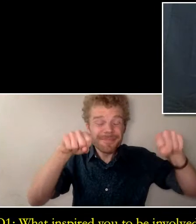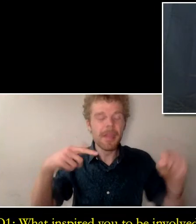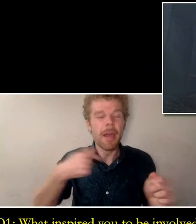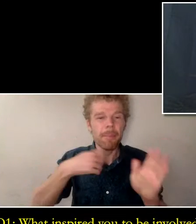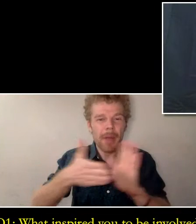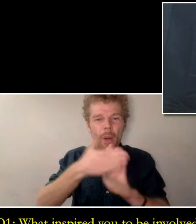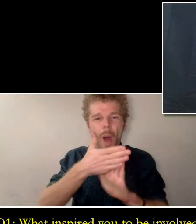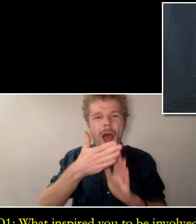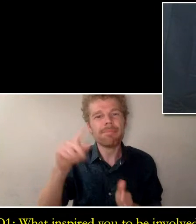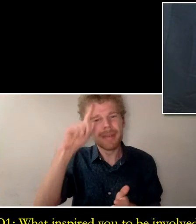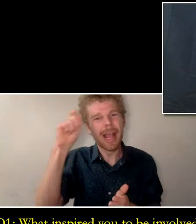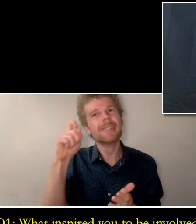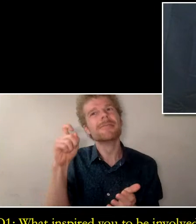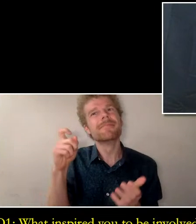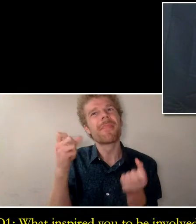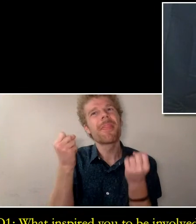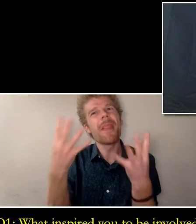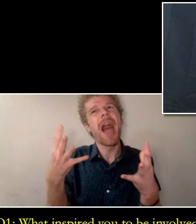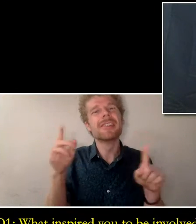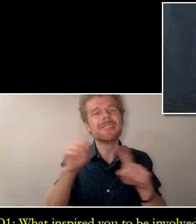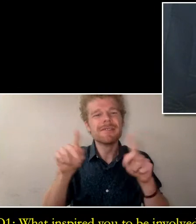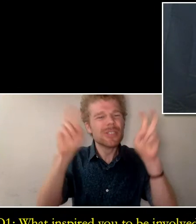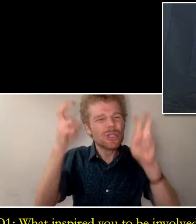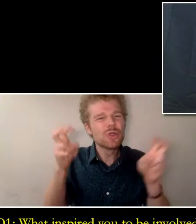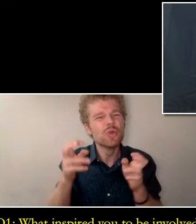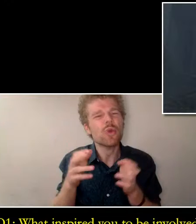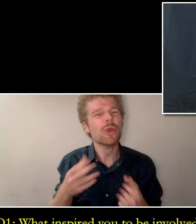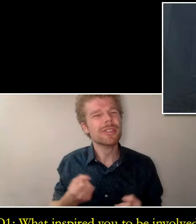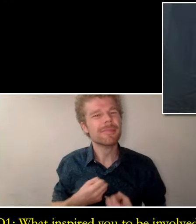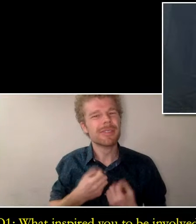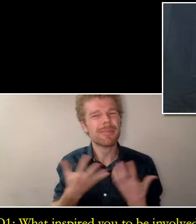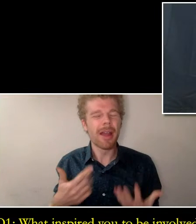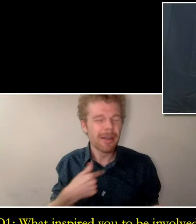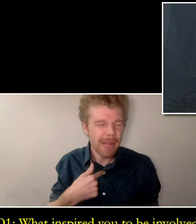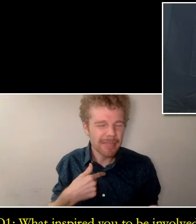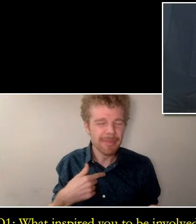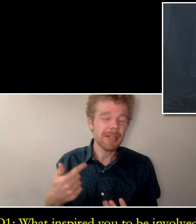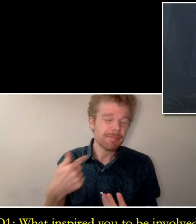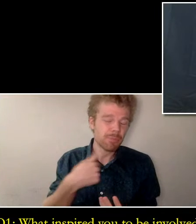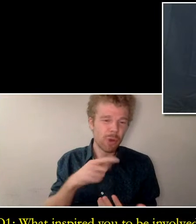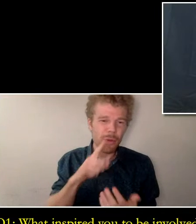Thank you. Thank you God so much. Bless. And Rob, would you like to add?